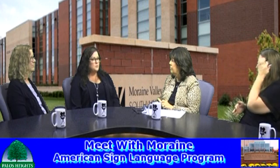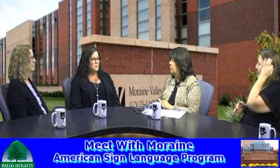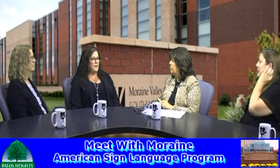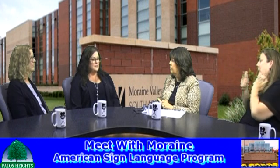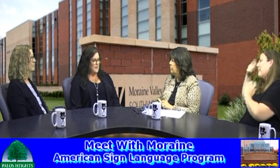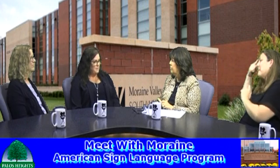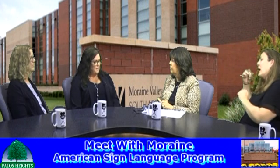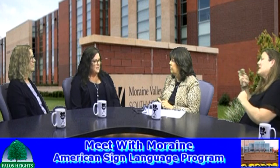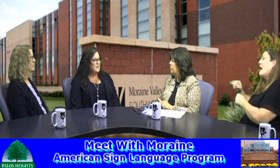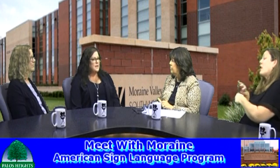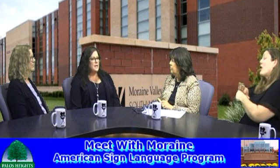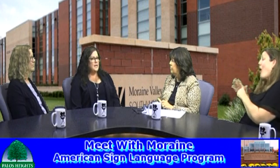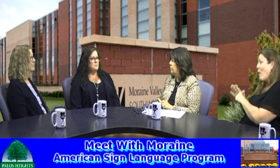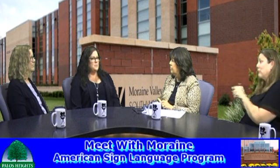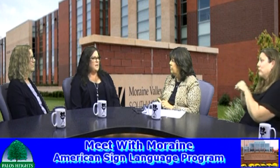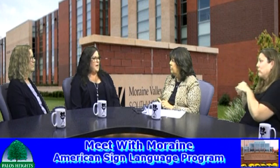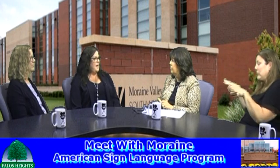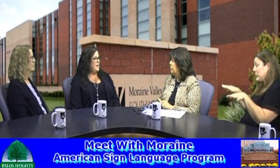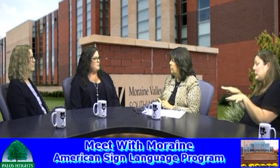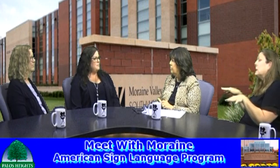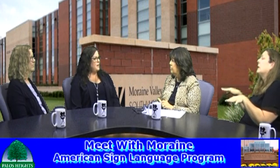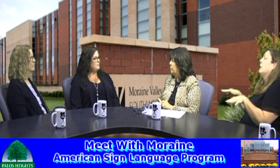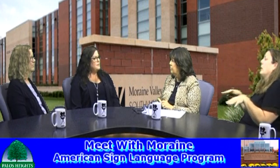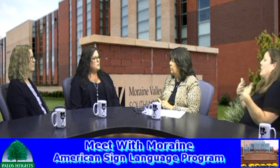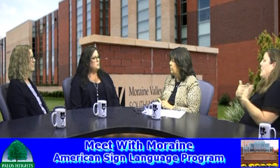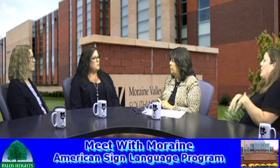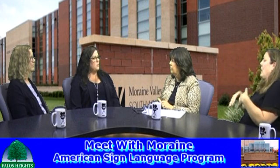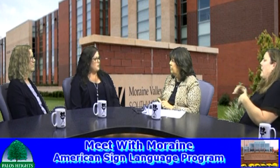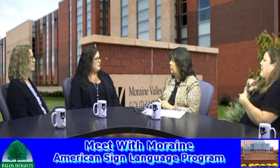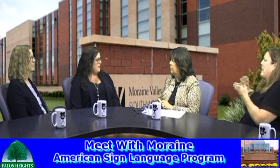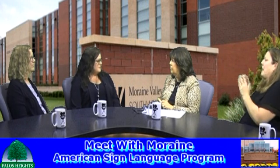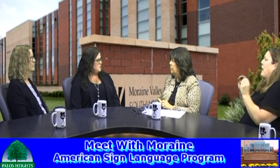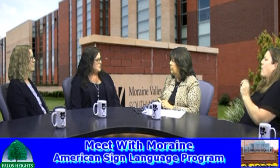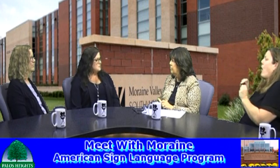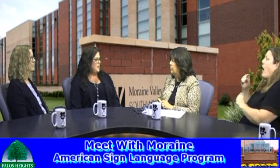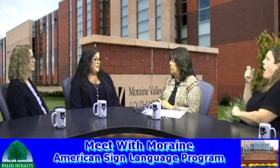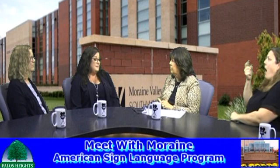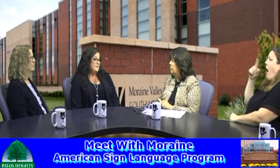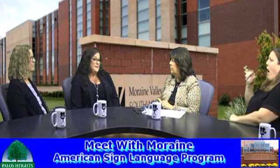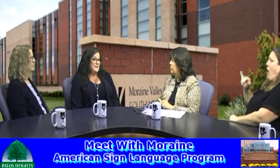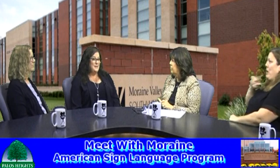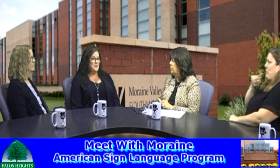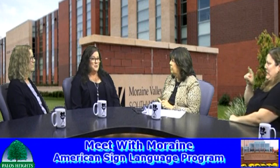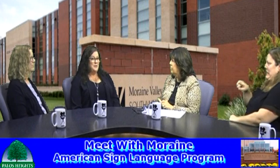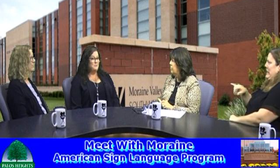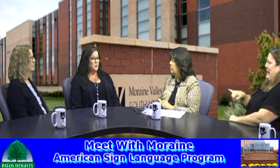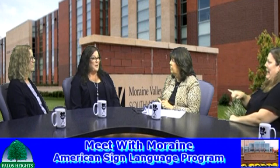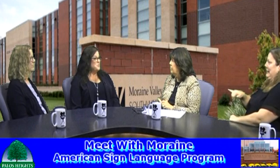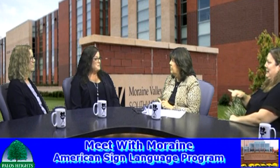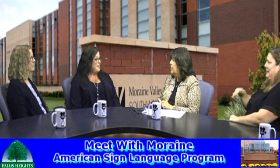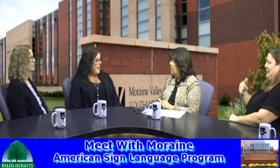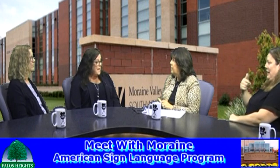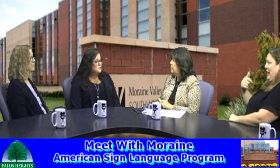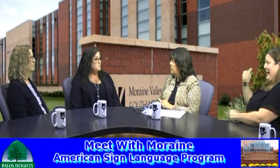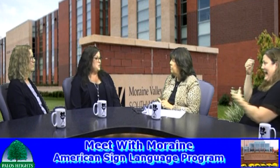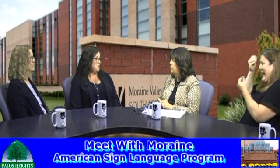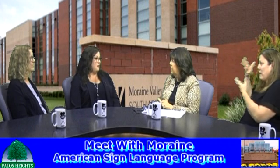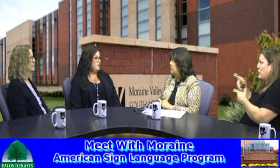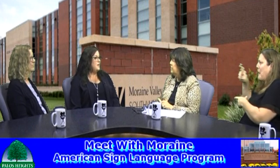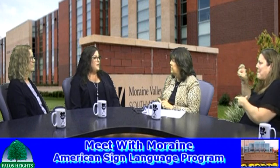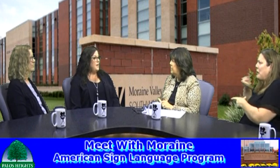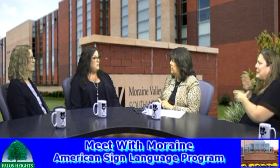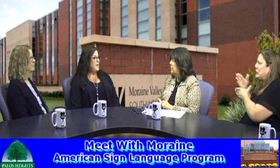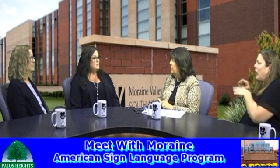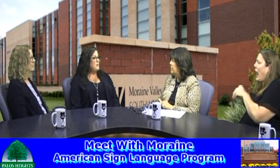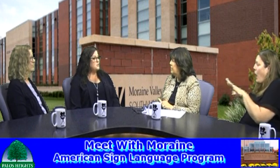due to the pandemic, it became a little more realized because we had, you know, information that had to be